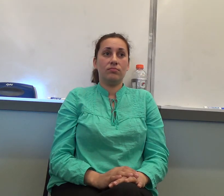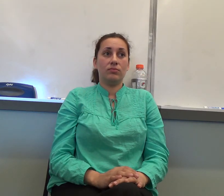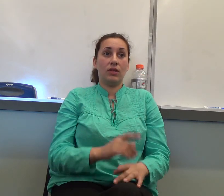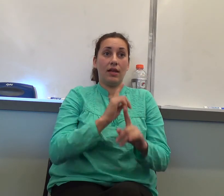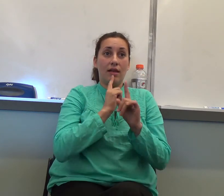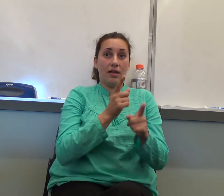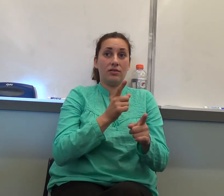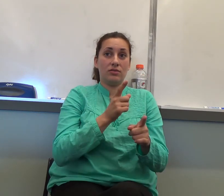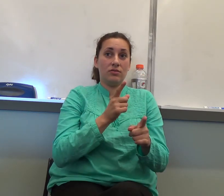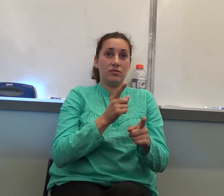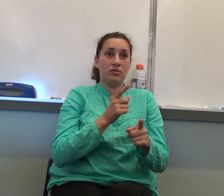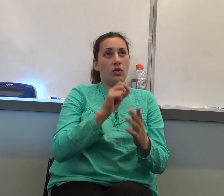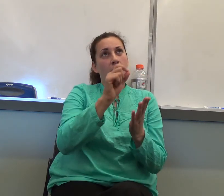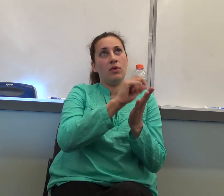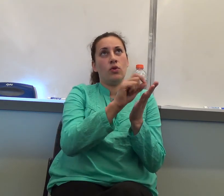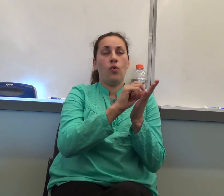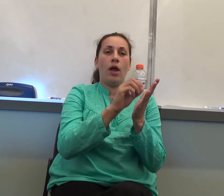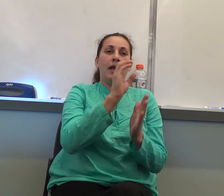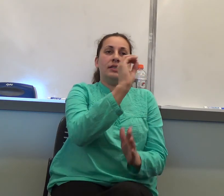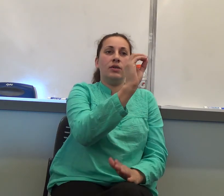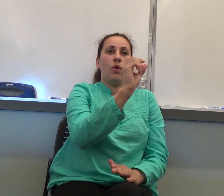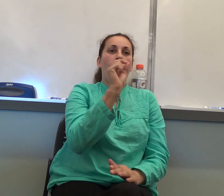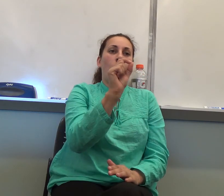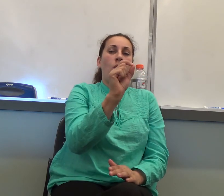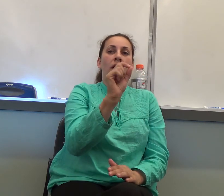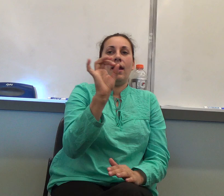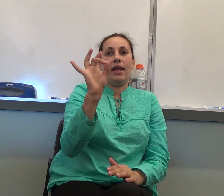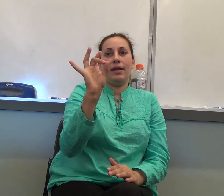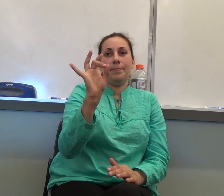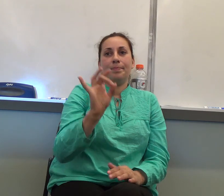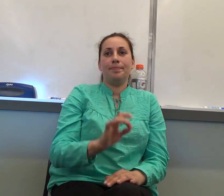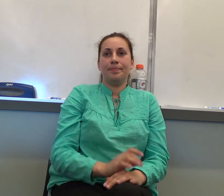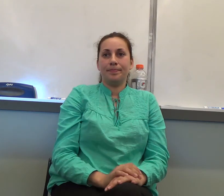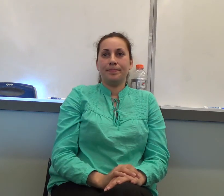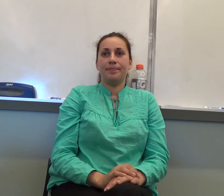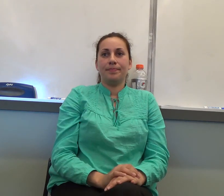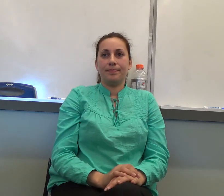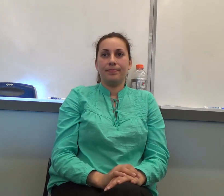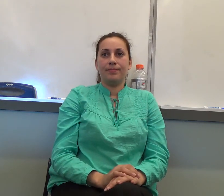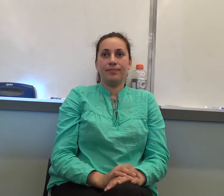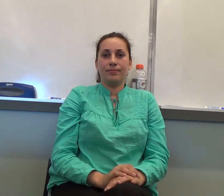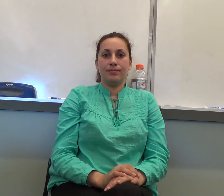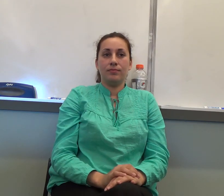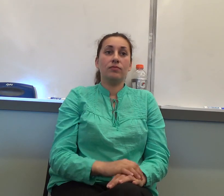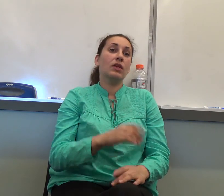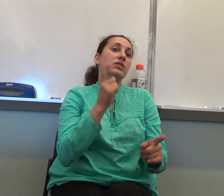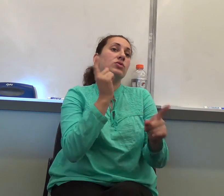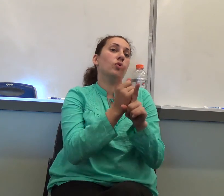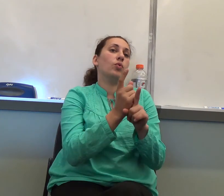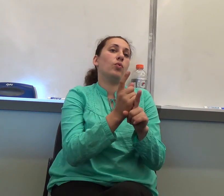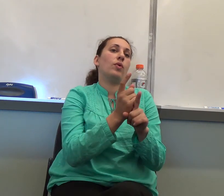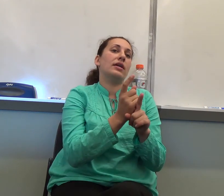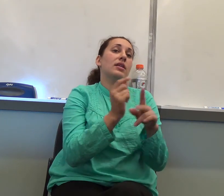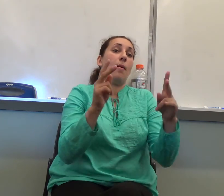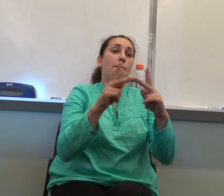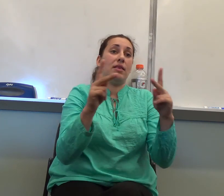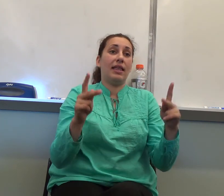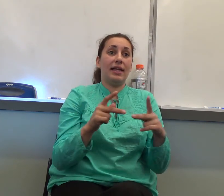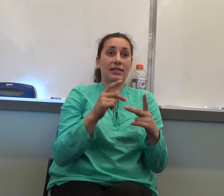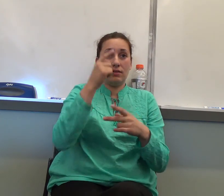you can write it as 0.8. And that is the correct place for the decimal point for the division